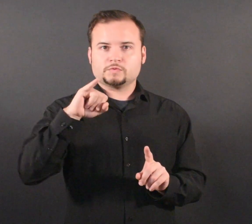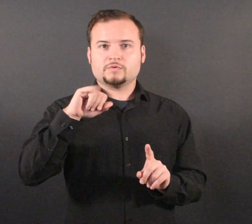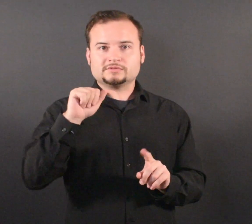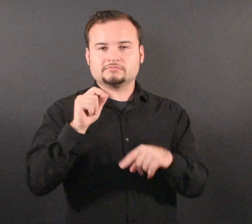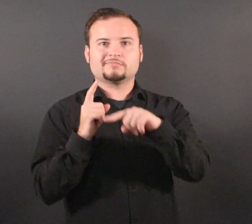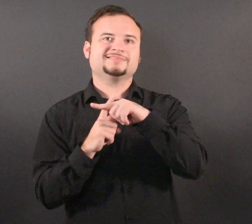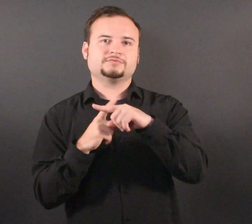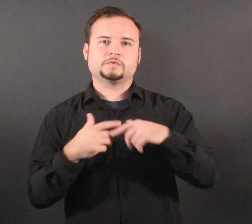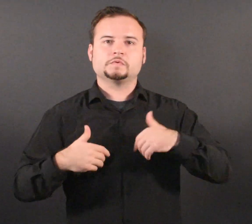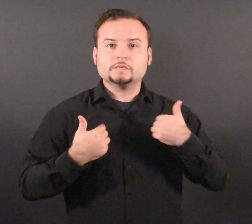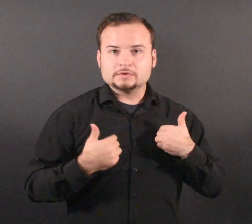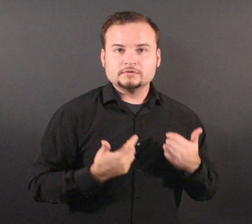LGBTQIA plus youth,